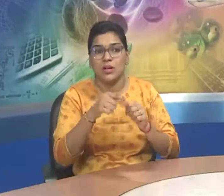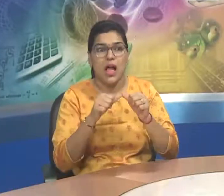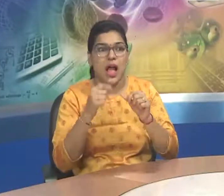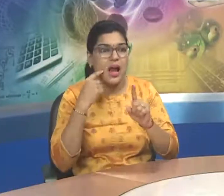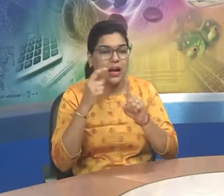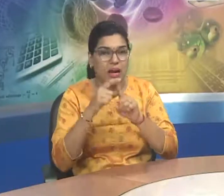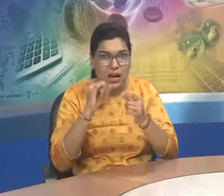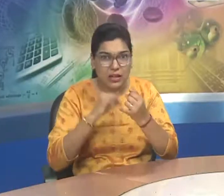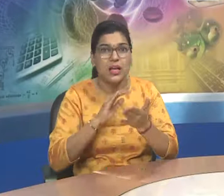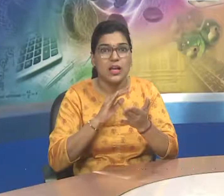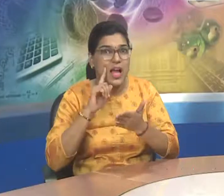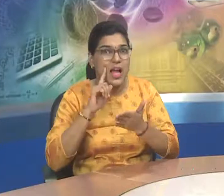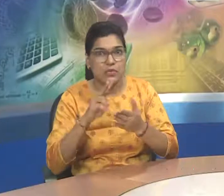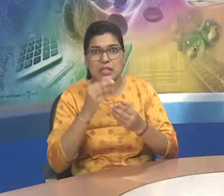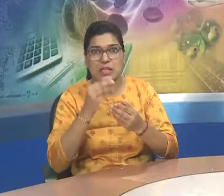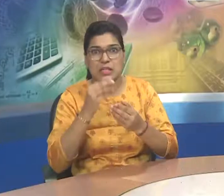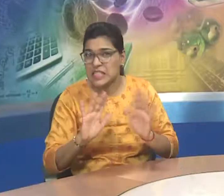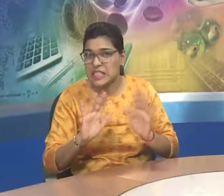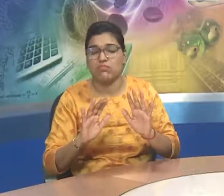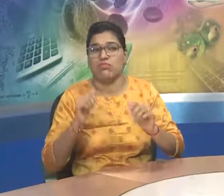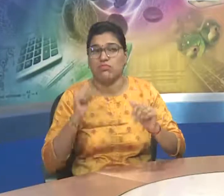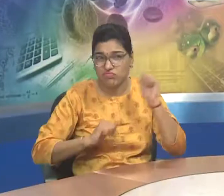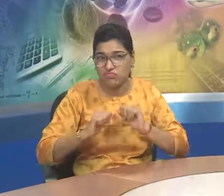and help stop the